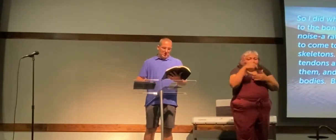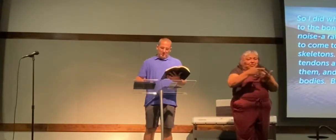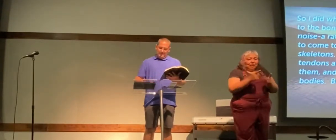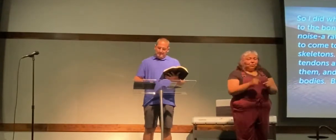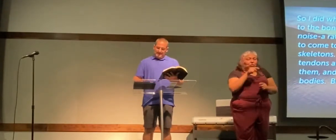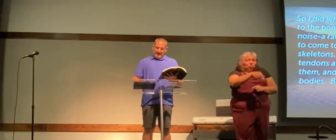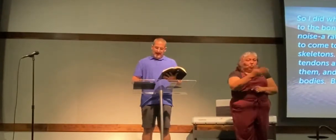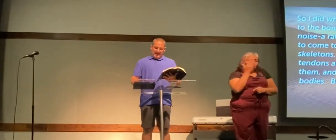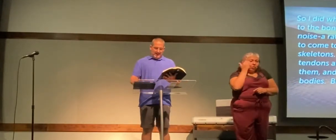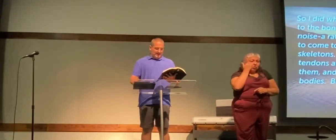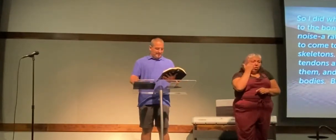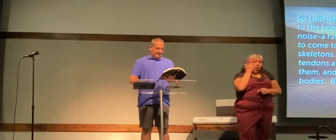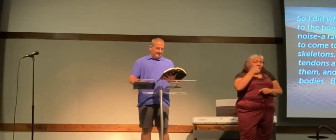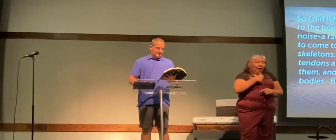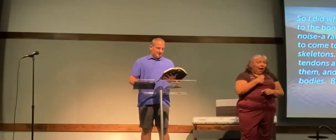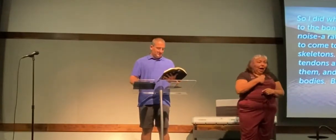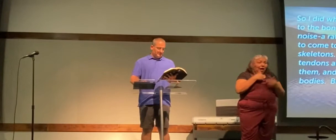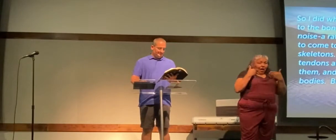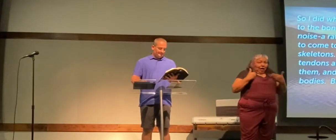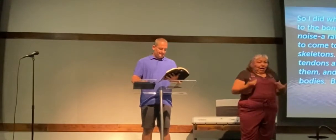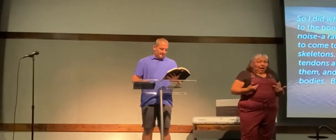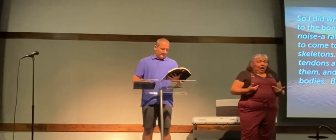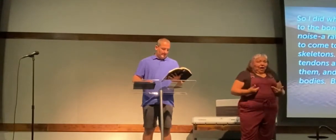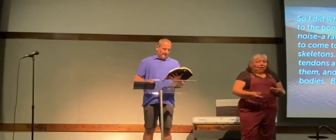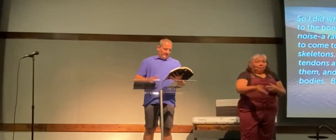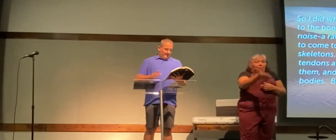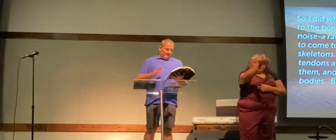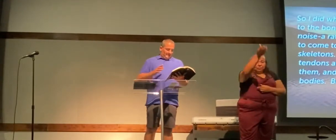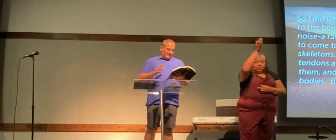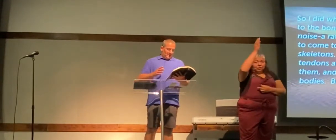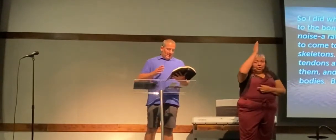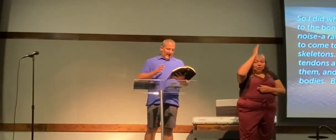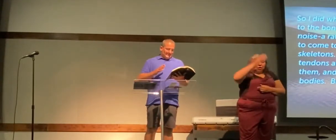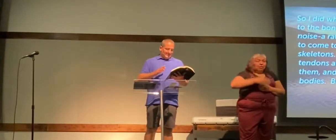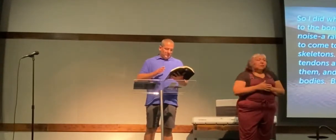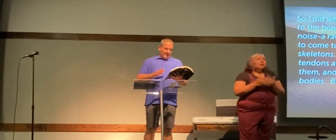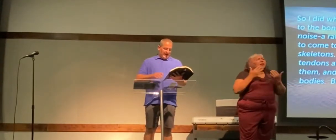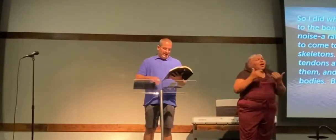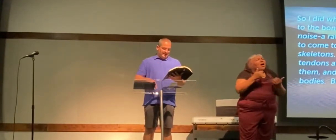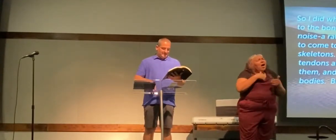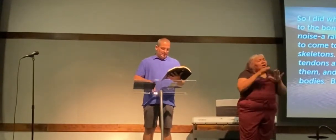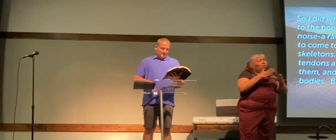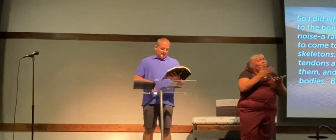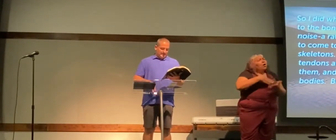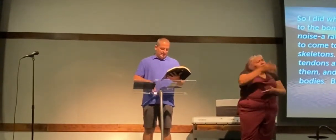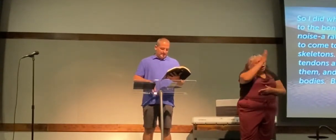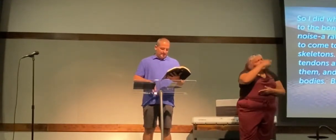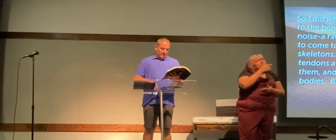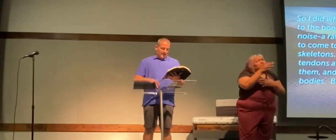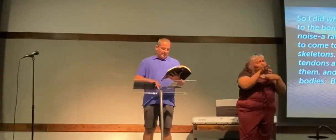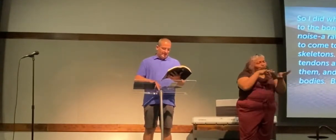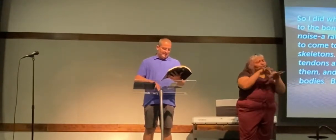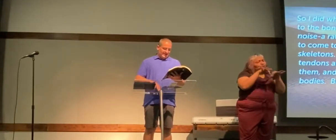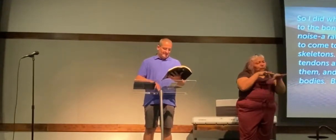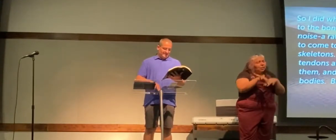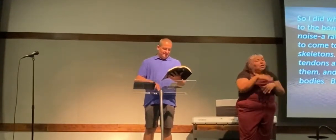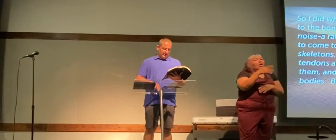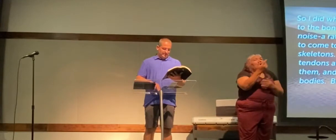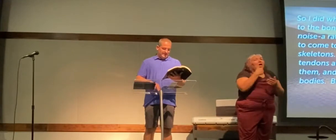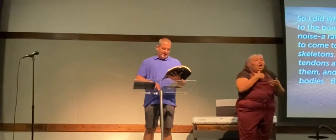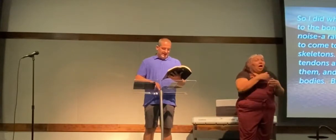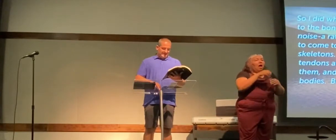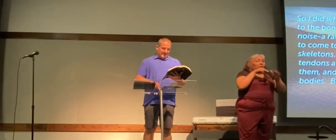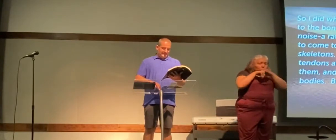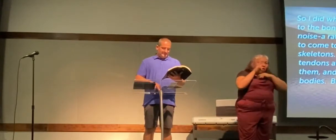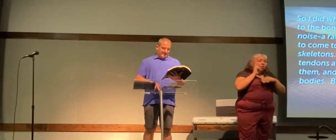will know that I am the Eternal. So I did what God had told me to do. I prophesied to the